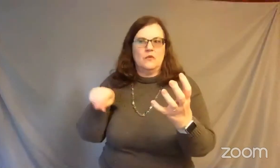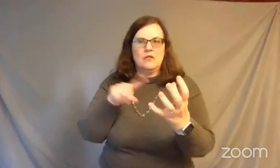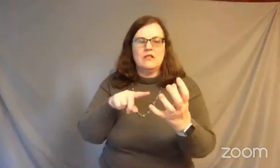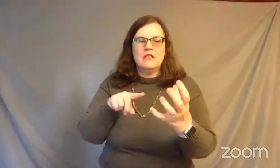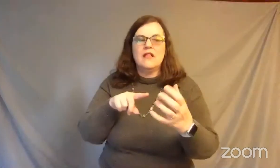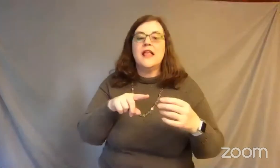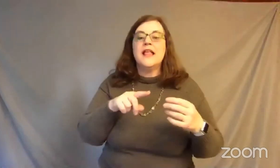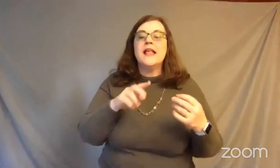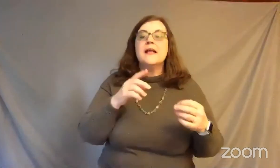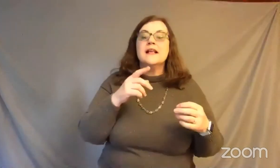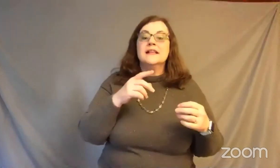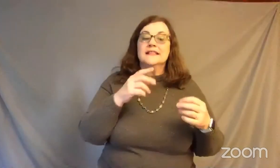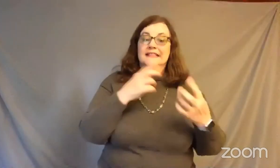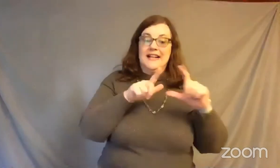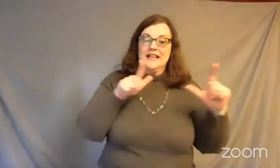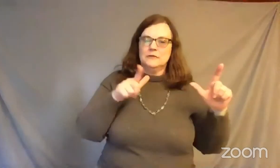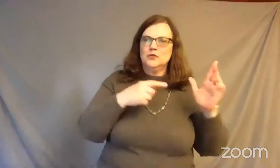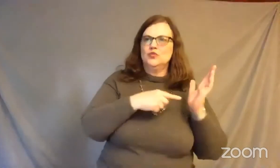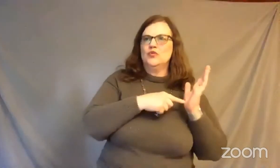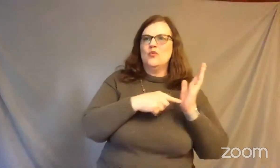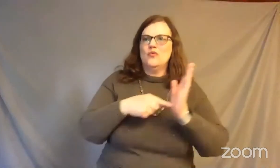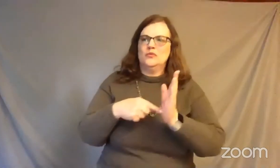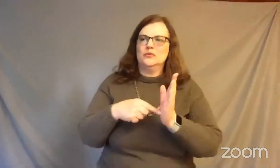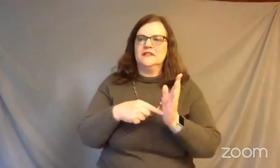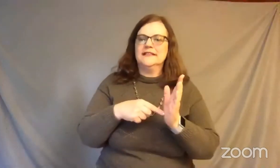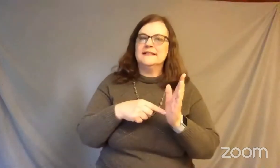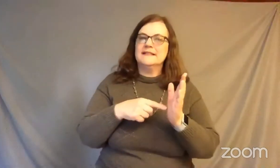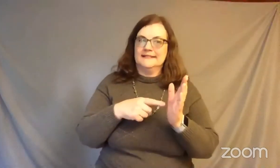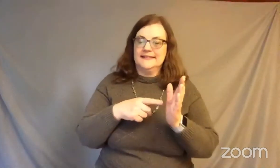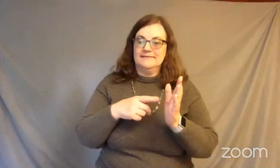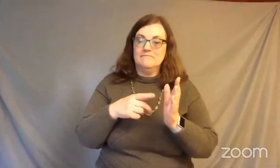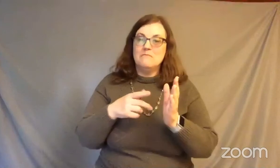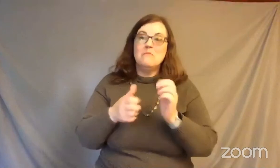One of the benefits of sign language research for linguistics as a whole